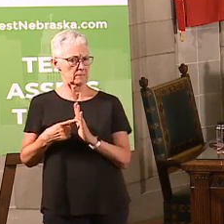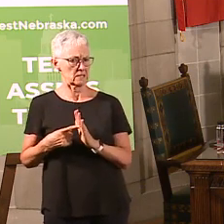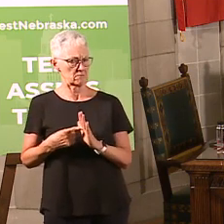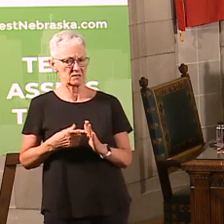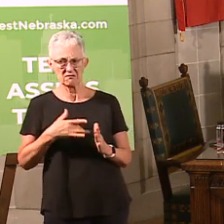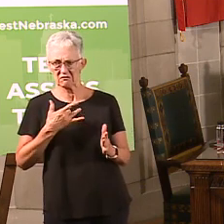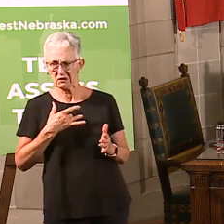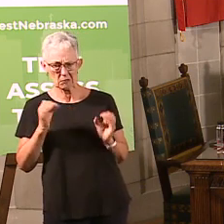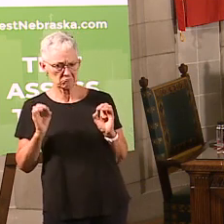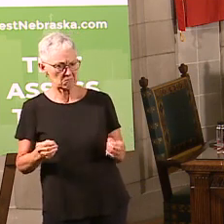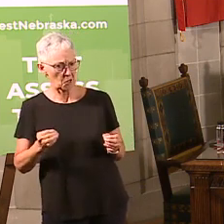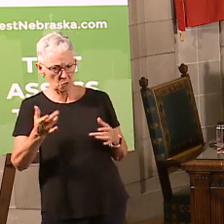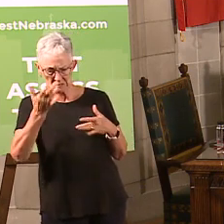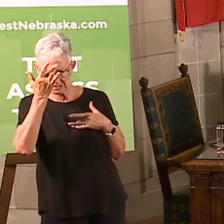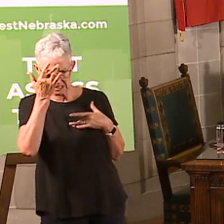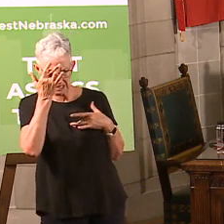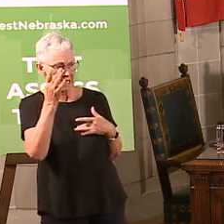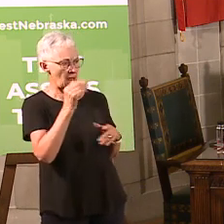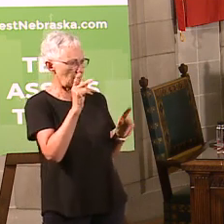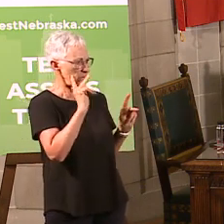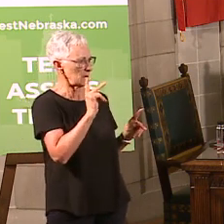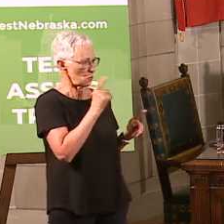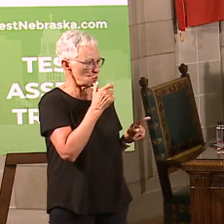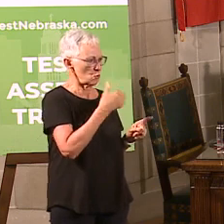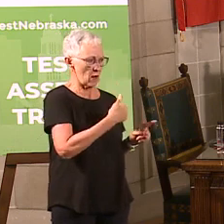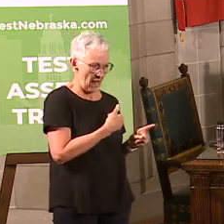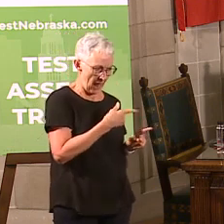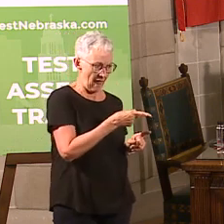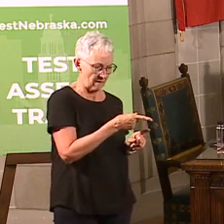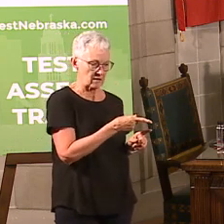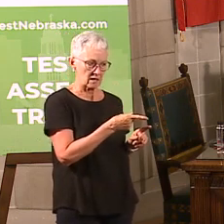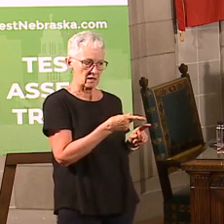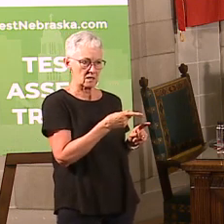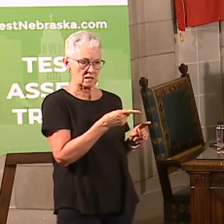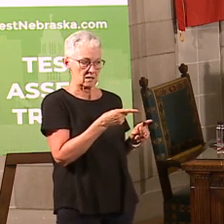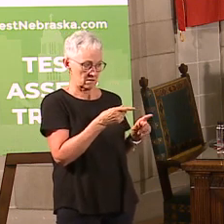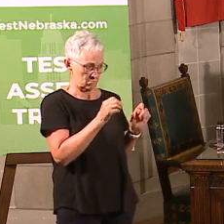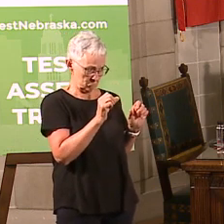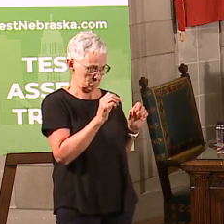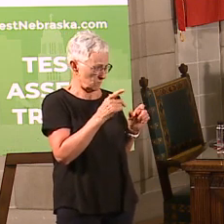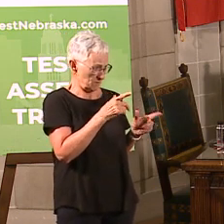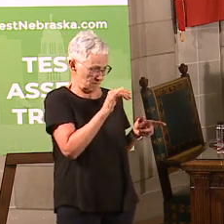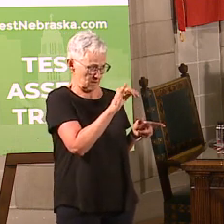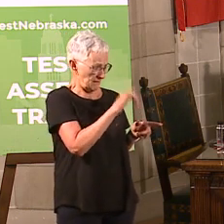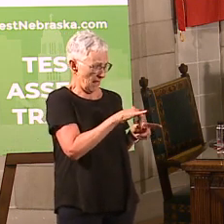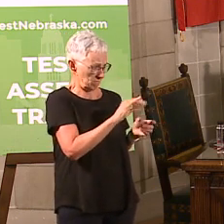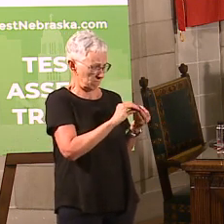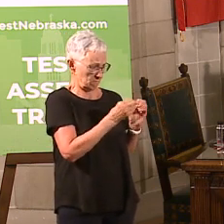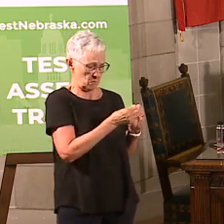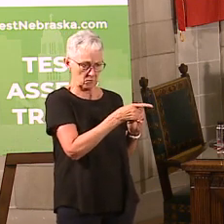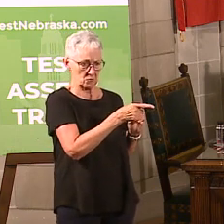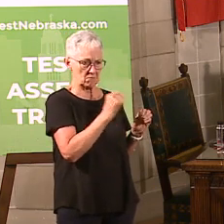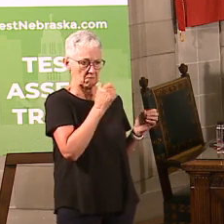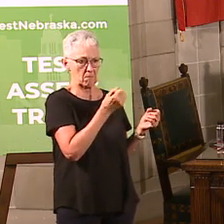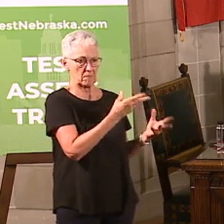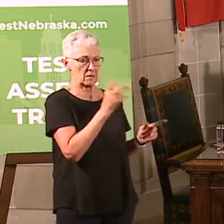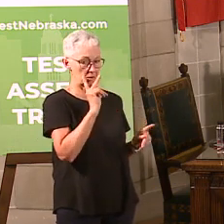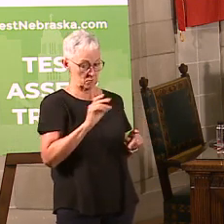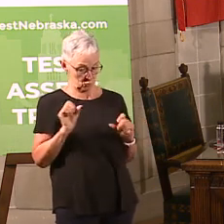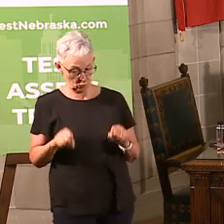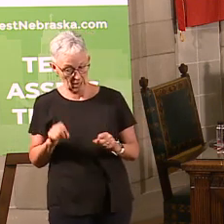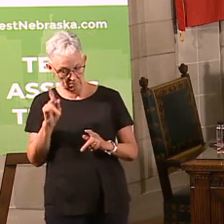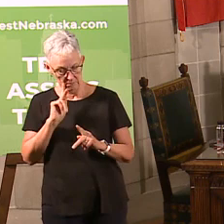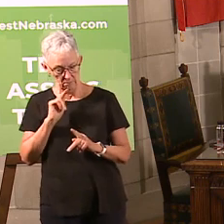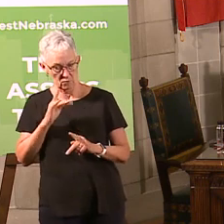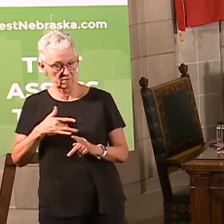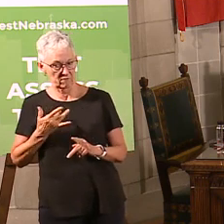the goal without including those who have no symptoms? So we actually just recently relaxed some of the restrictions in just about everywhere in the state, so anybody who